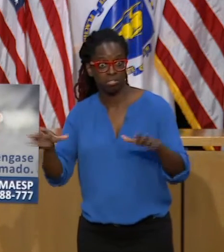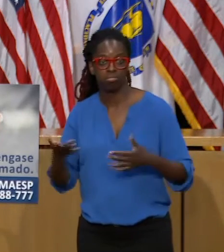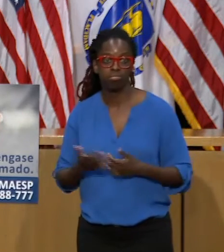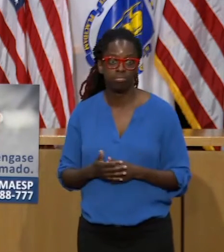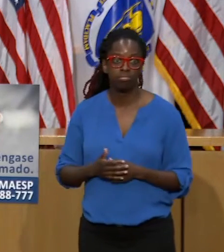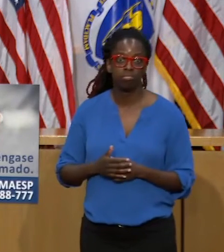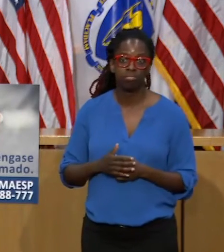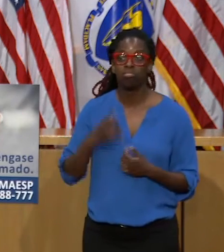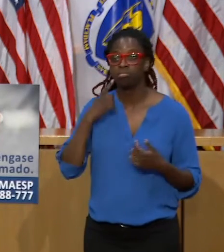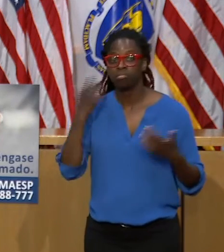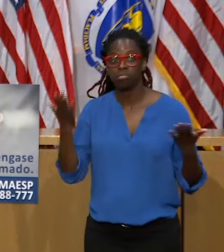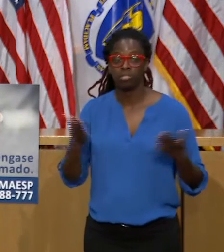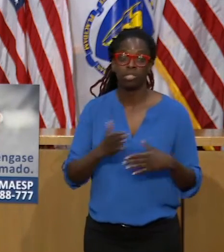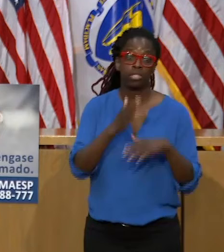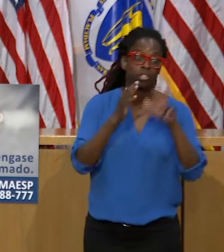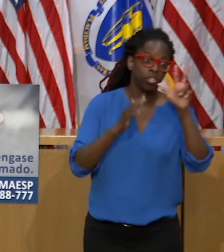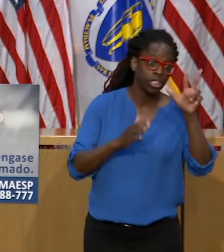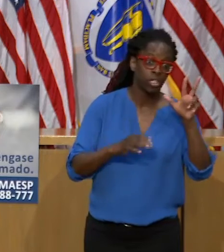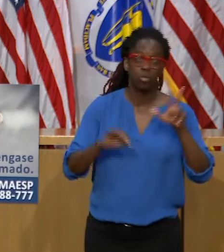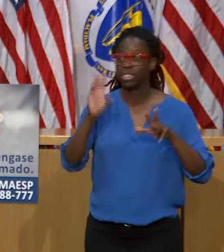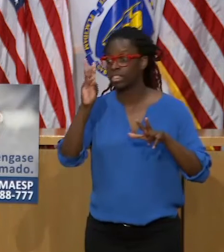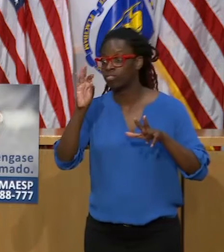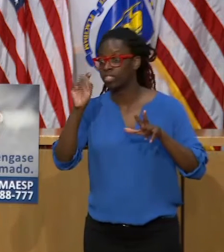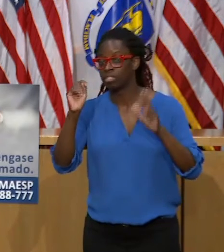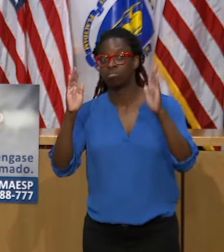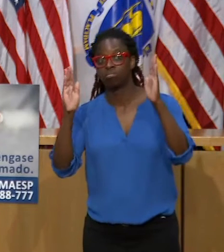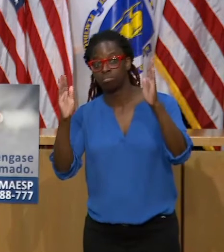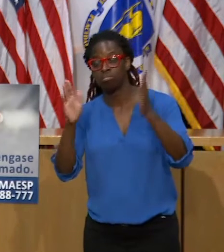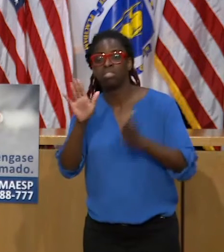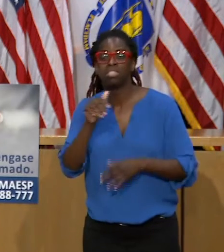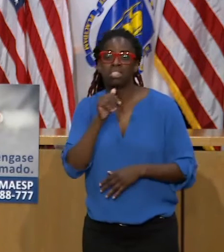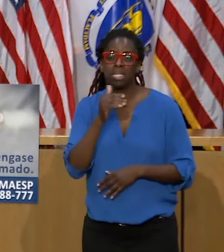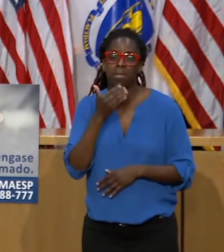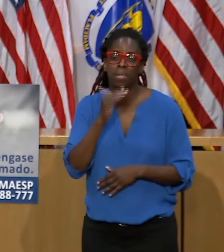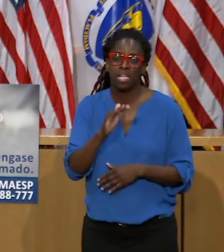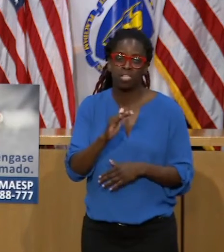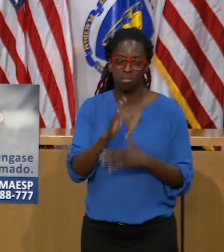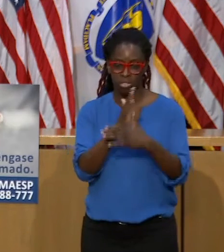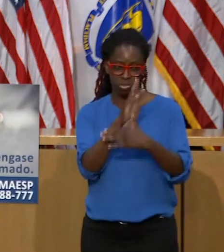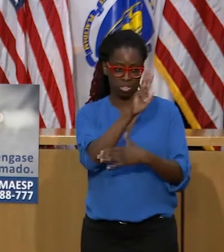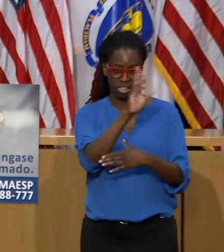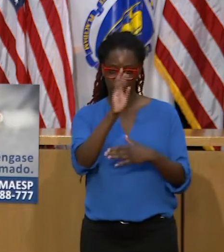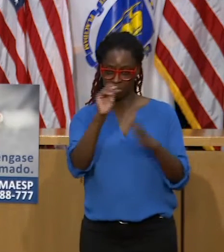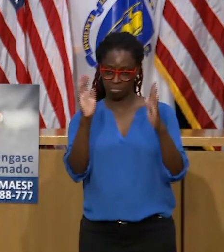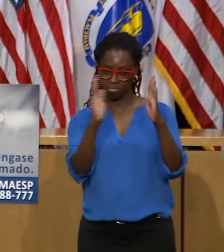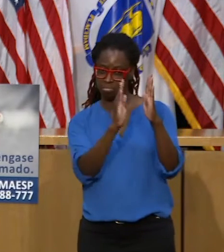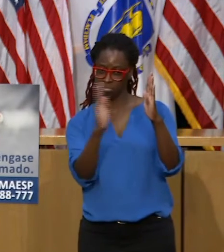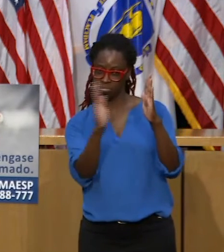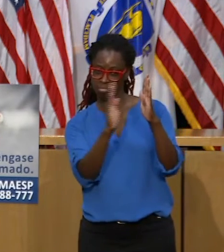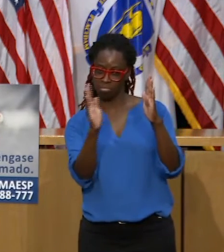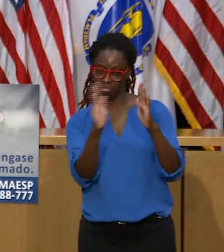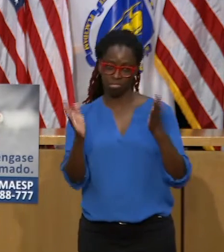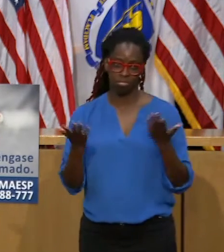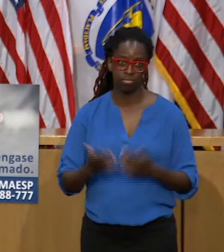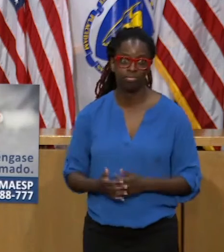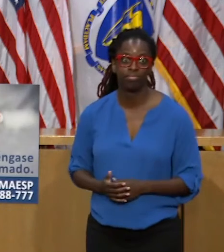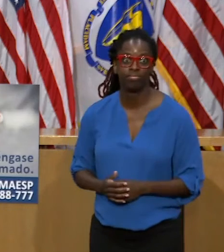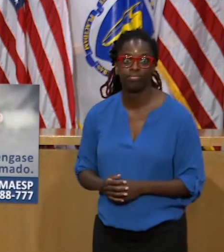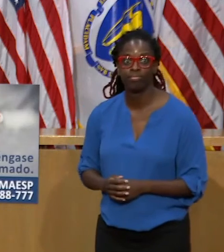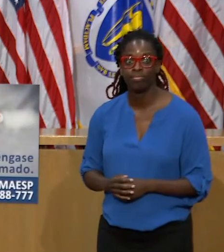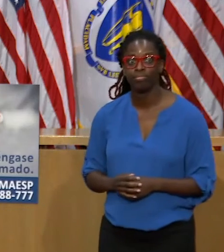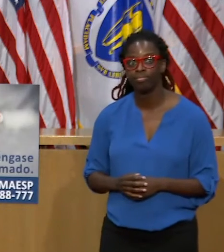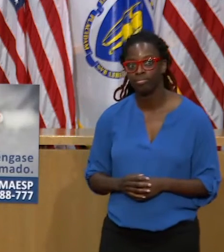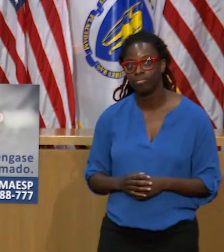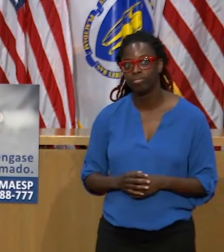high. And then on top of it, we're not relying solely on distance, and that's really the most important thing. Distance